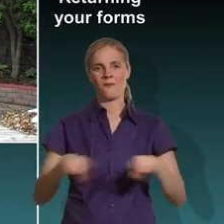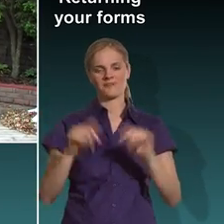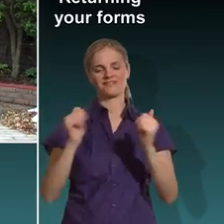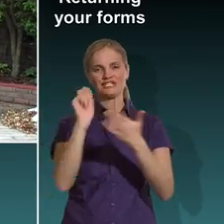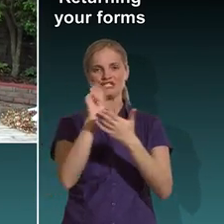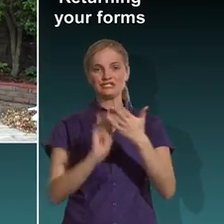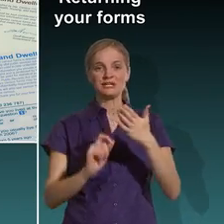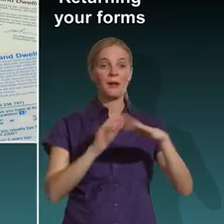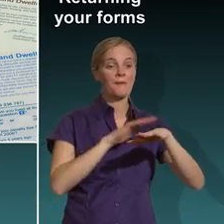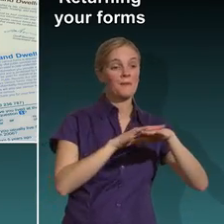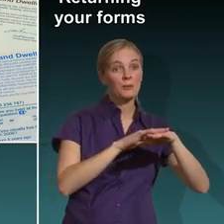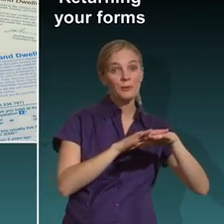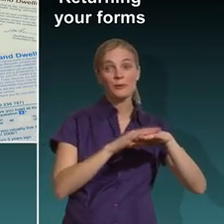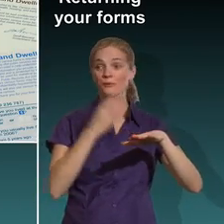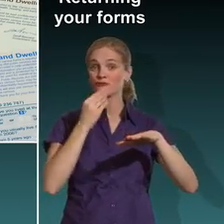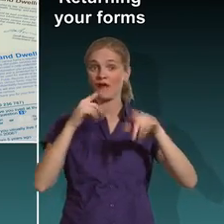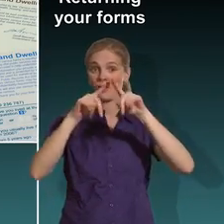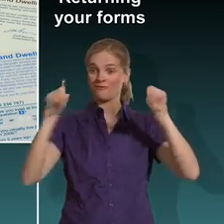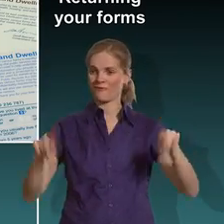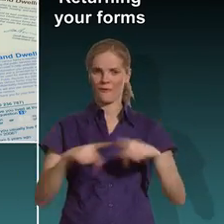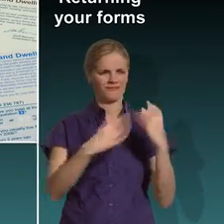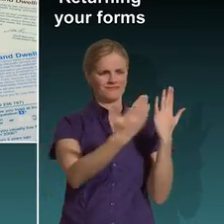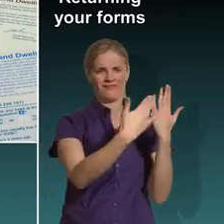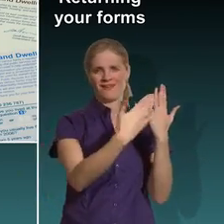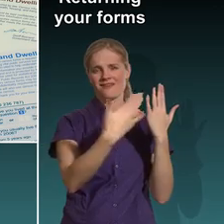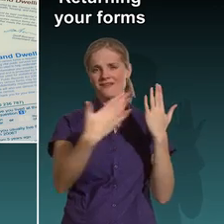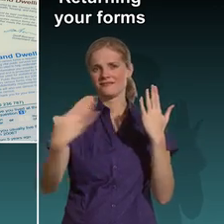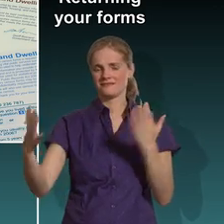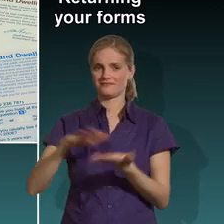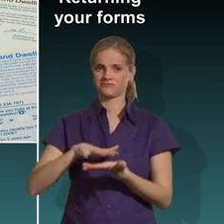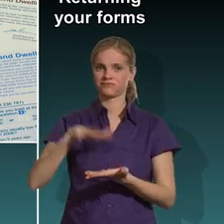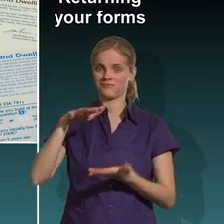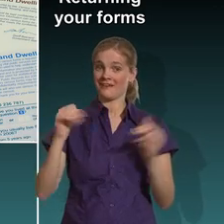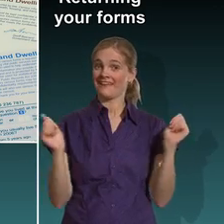completed, the blue forms and the brown forms.